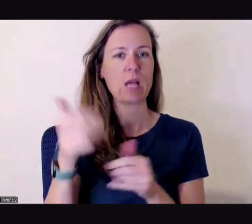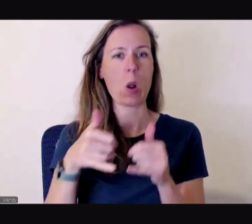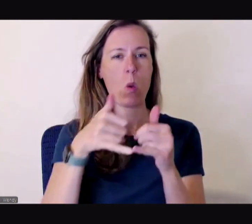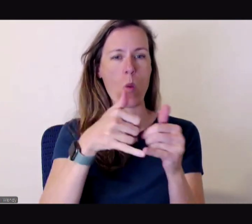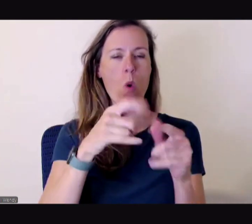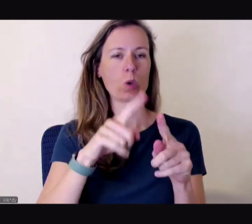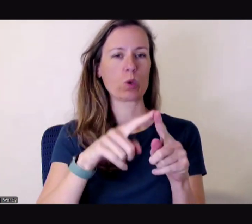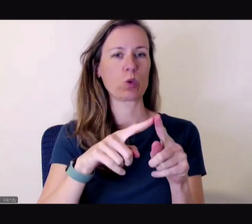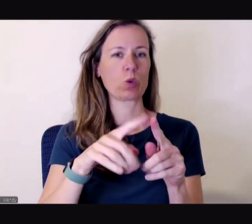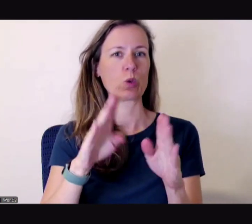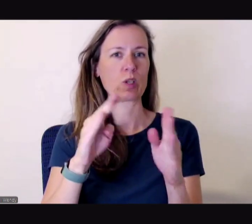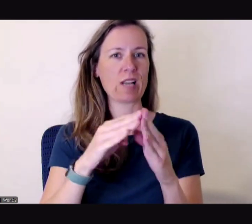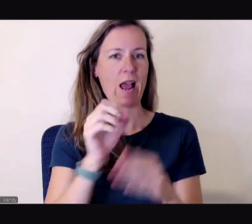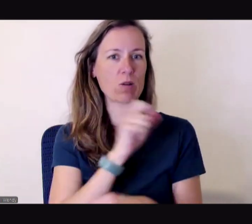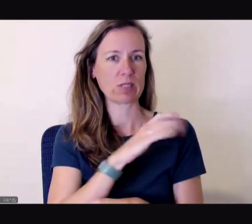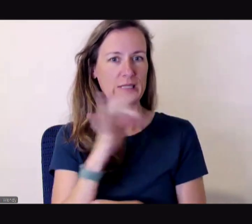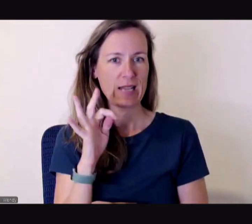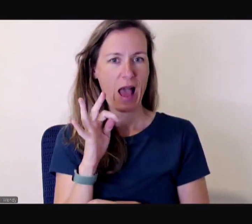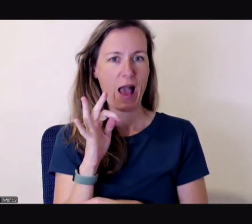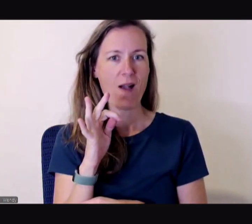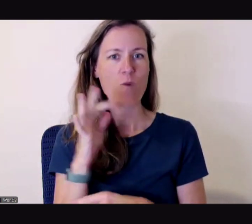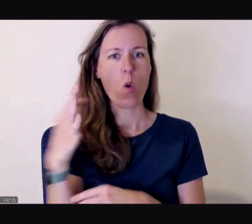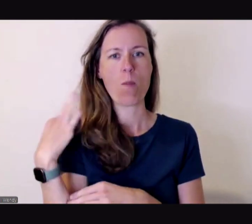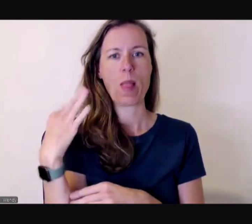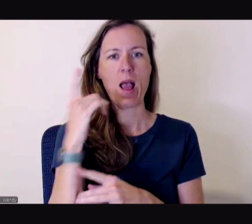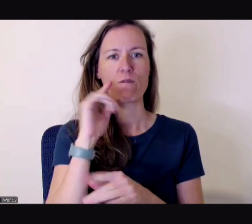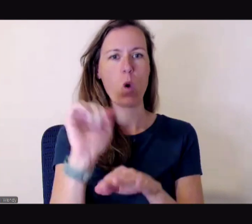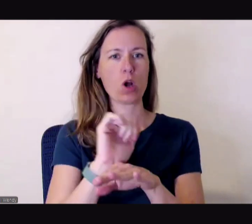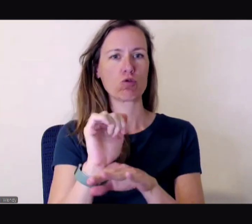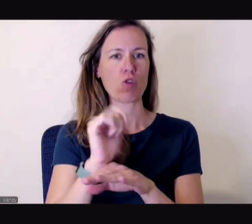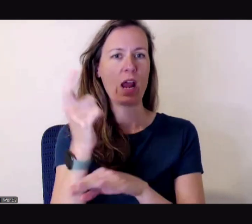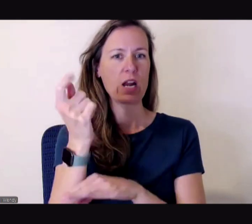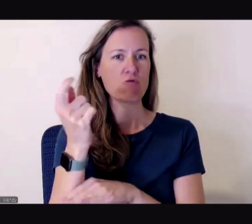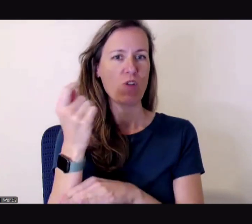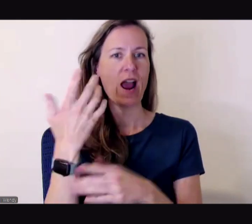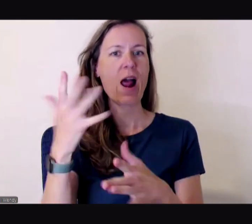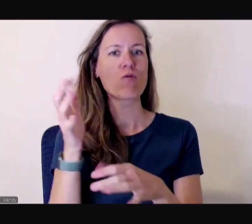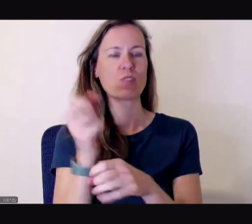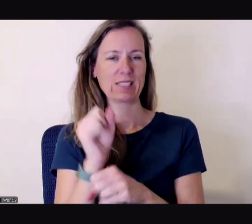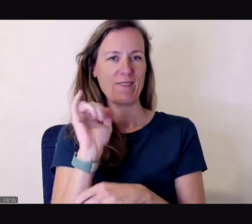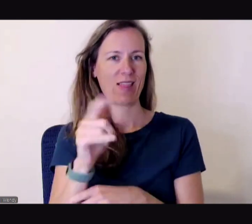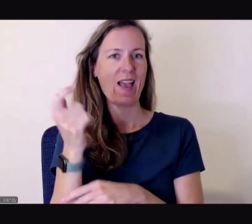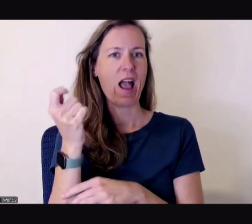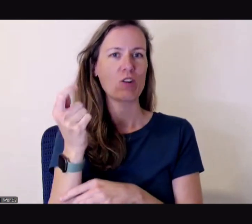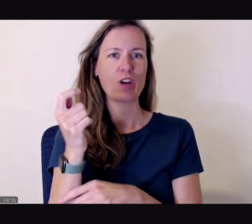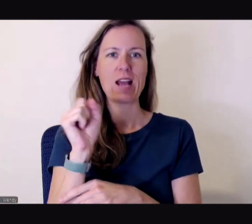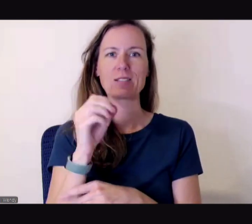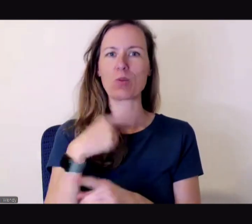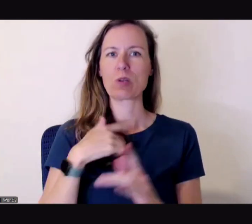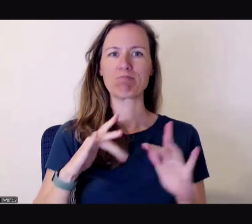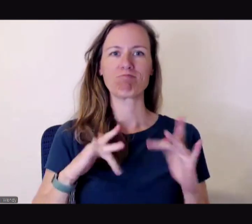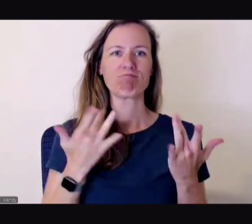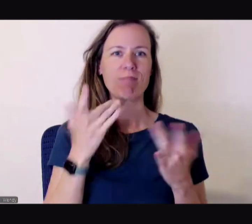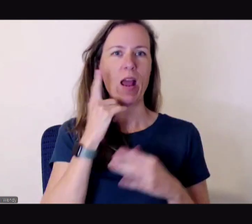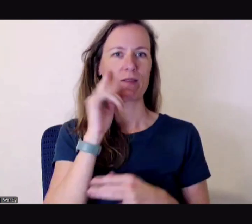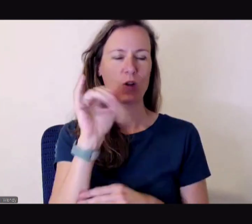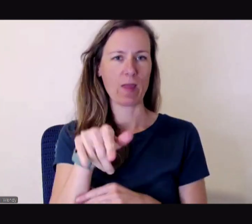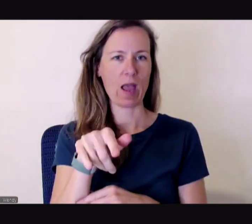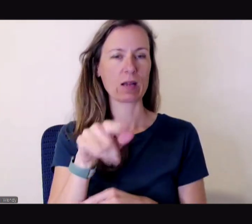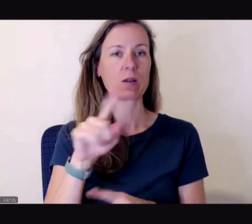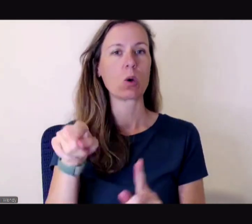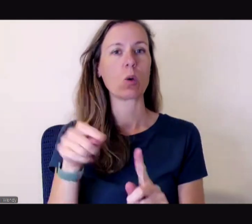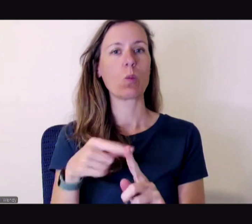grant. So we're excited about that. So whenever we schedule a training, I definitely